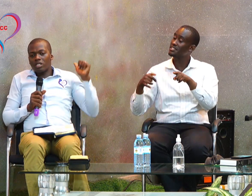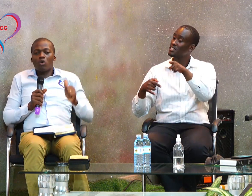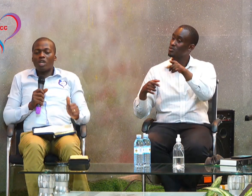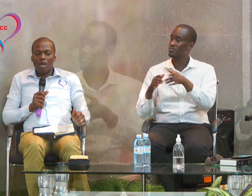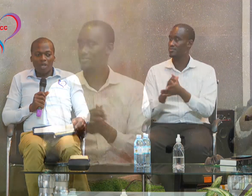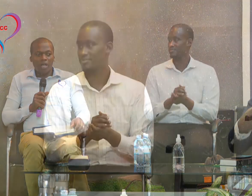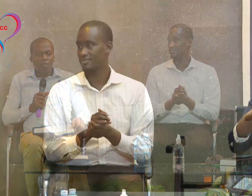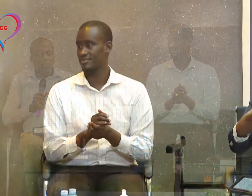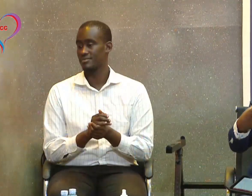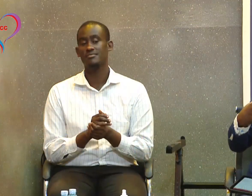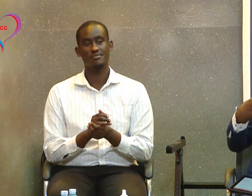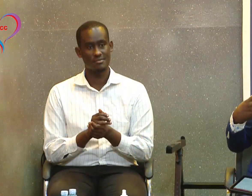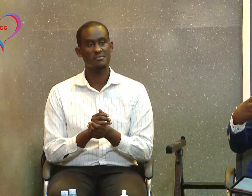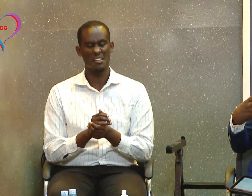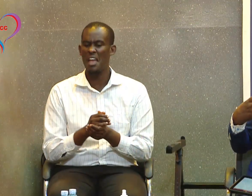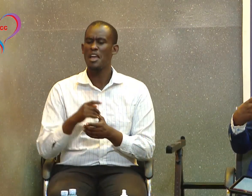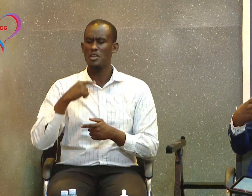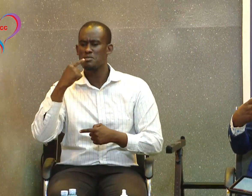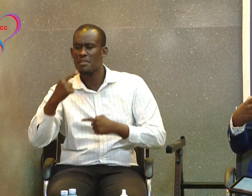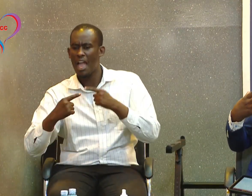always talking about your auntie.